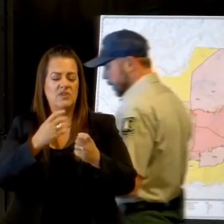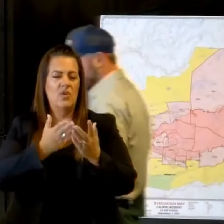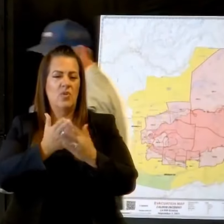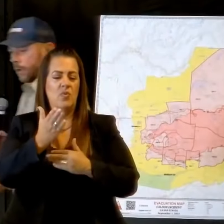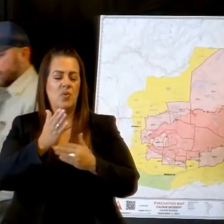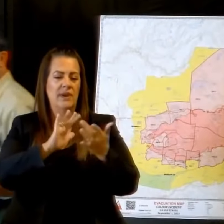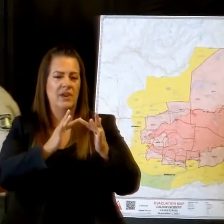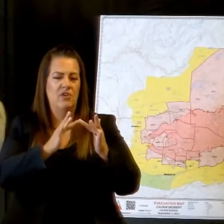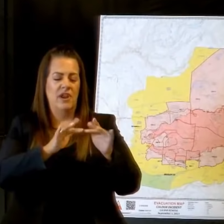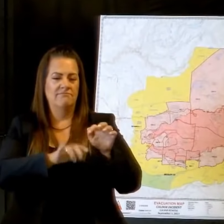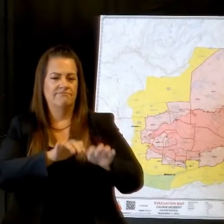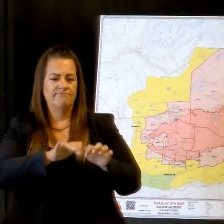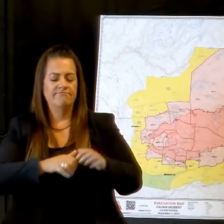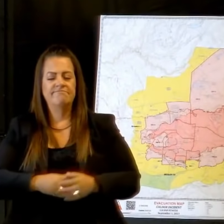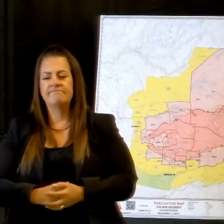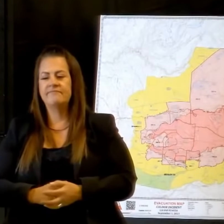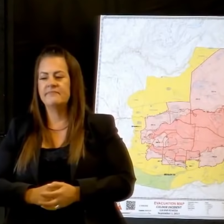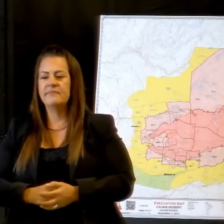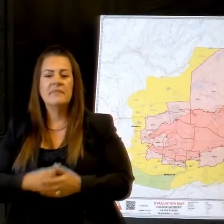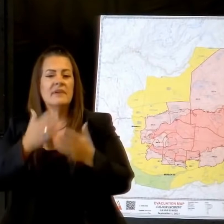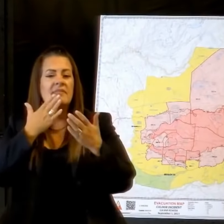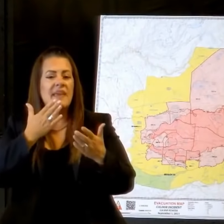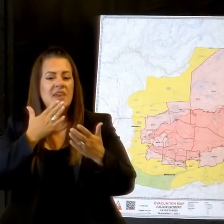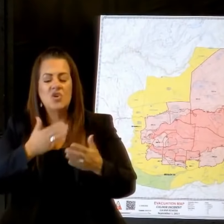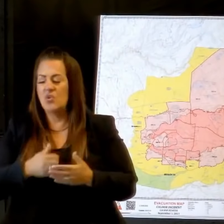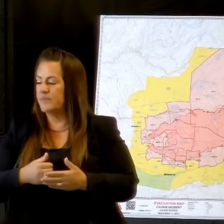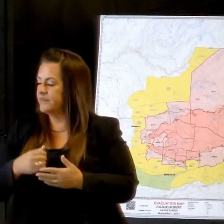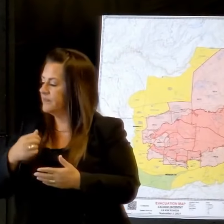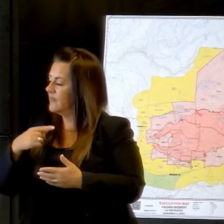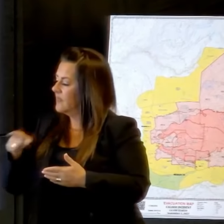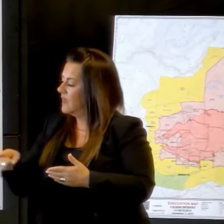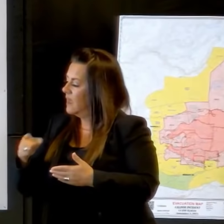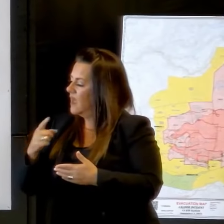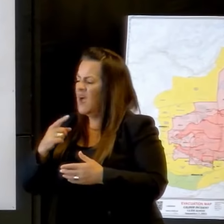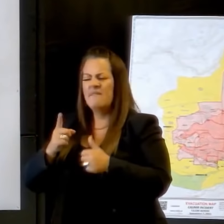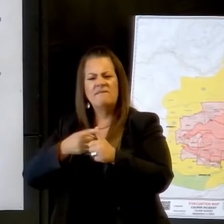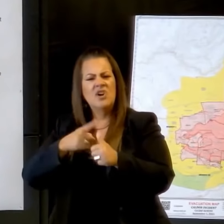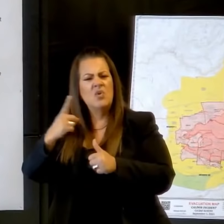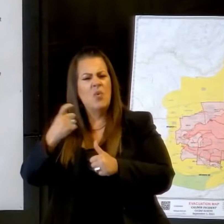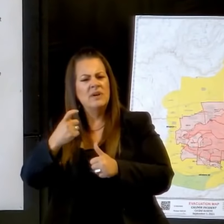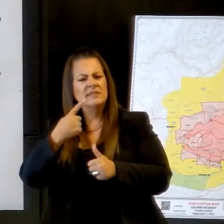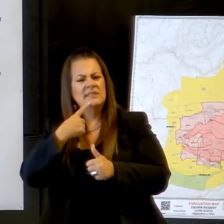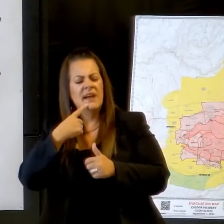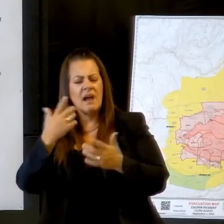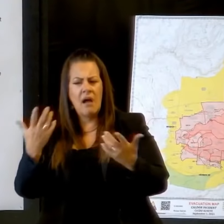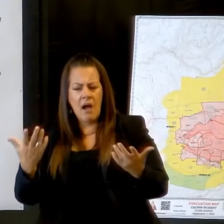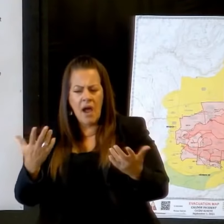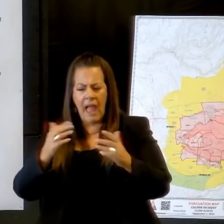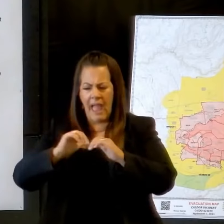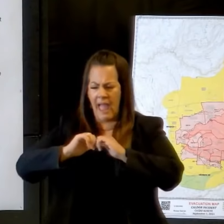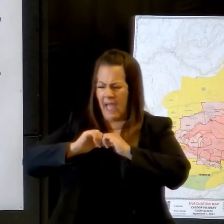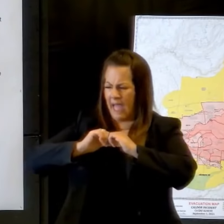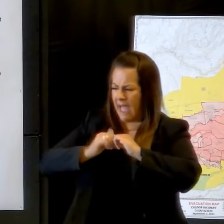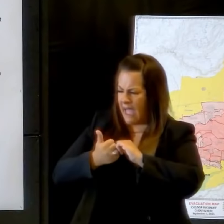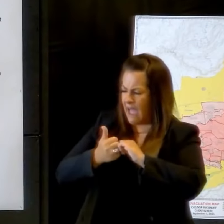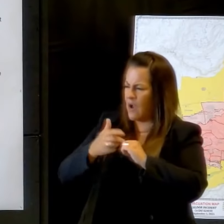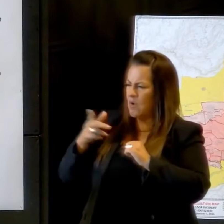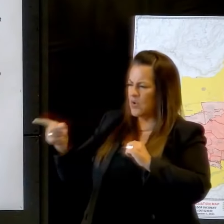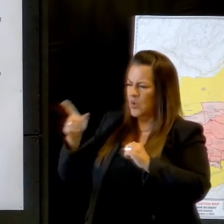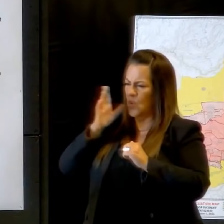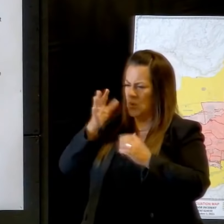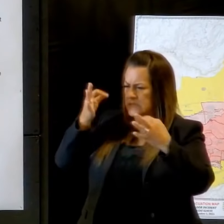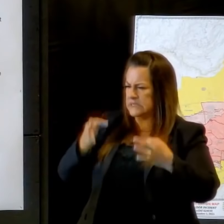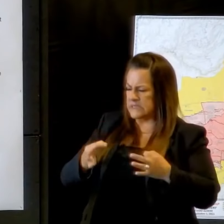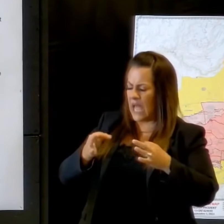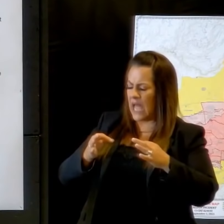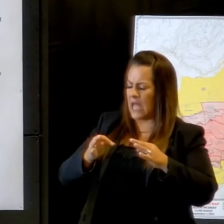Thank you. All right, thank you all for your questions. Okay, so the first one I got here is, how will resources be positioned? Is